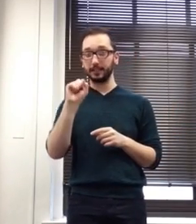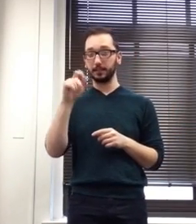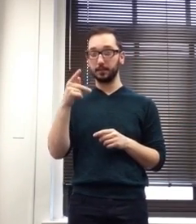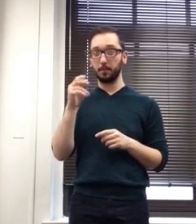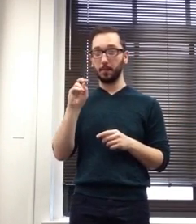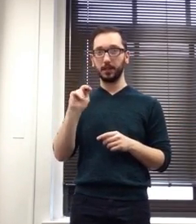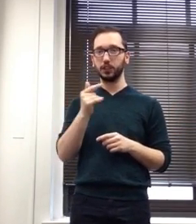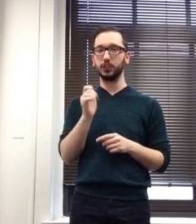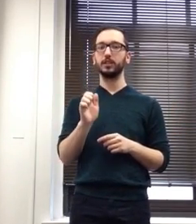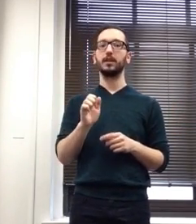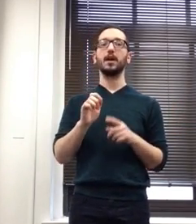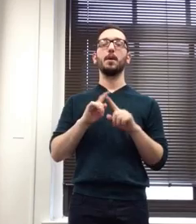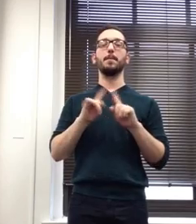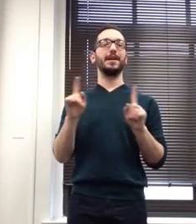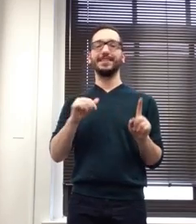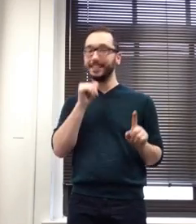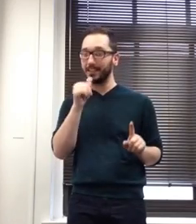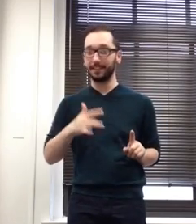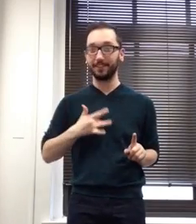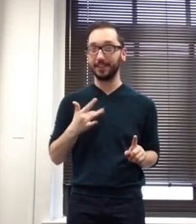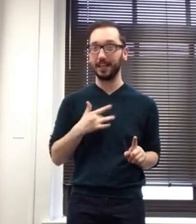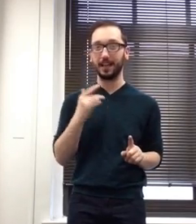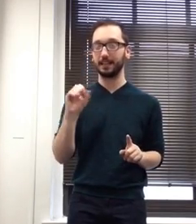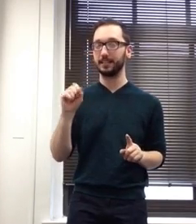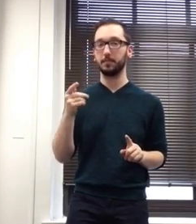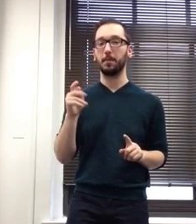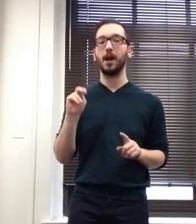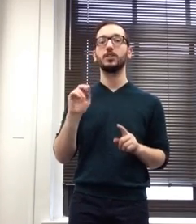See, here's why. Look at this skeletal system here. Just think about this.